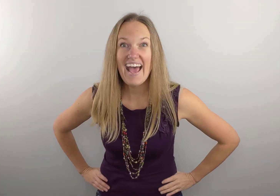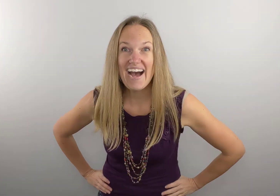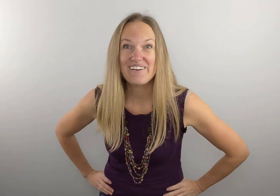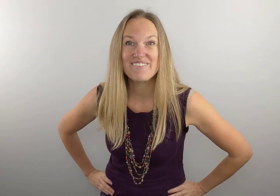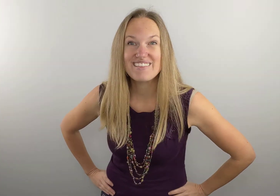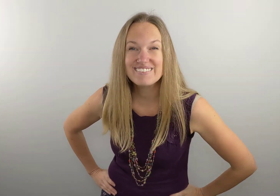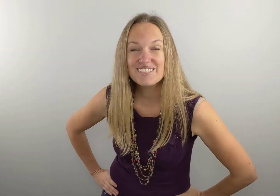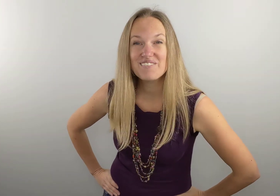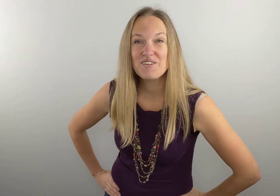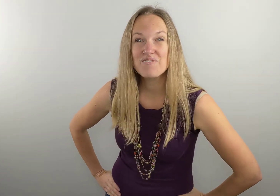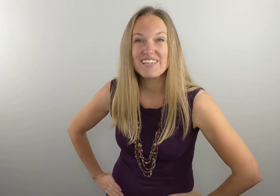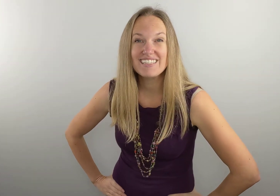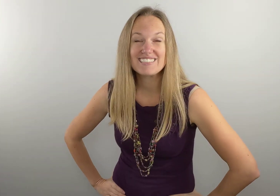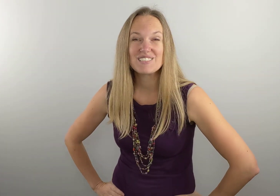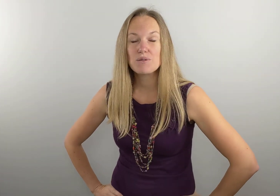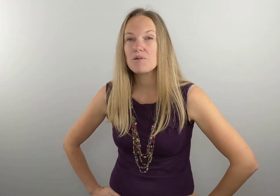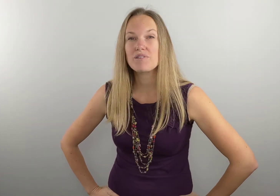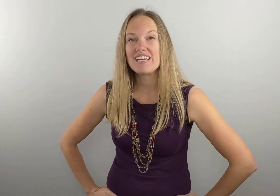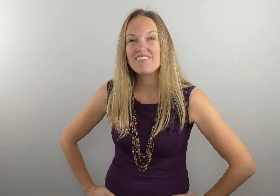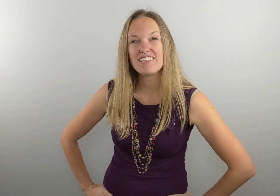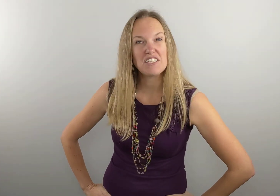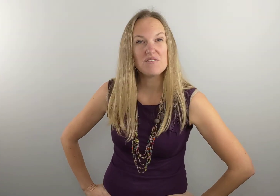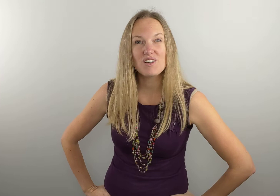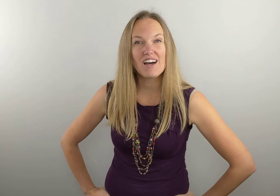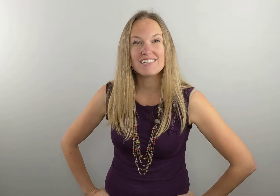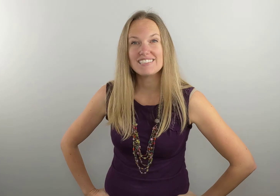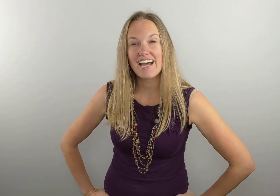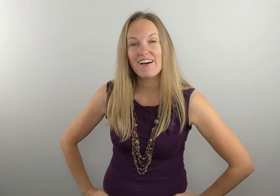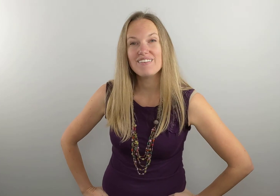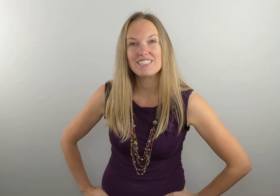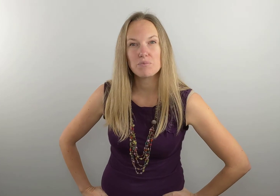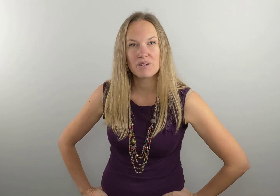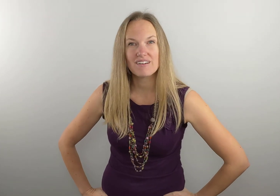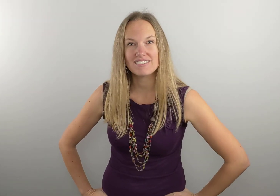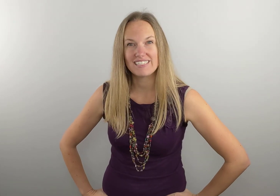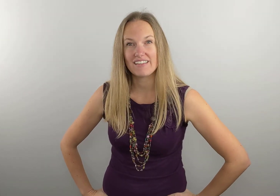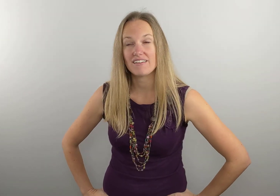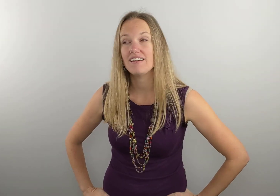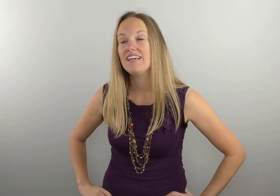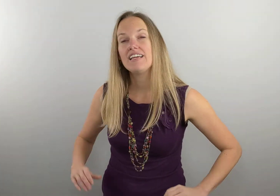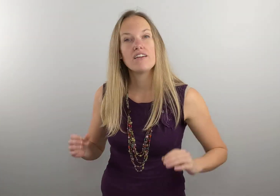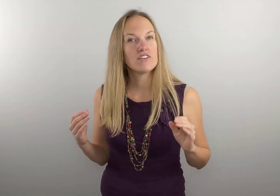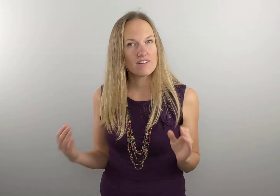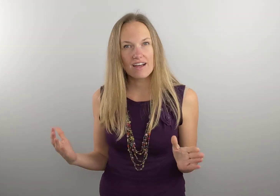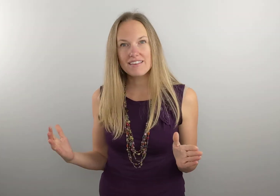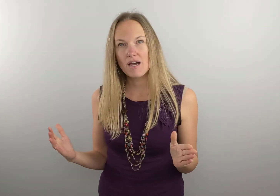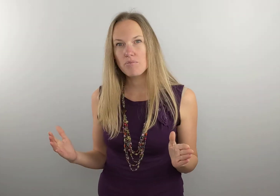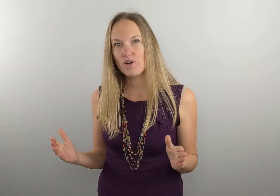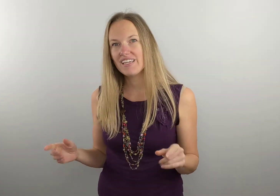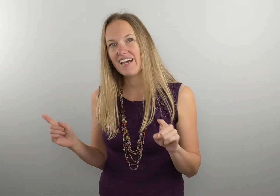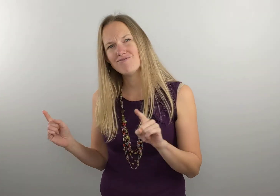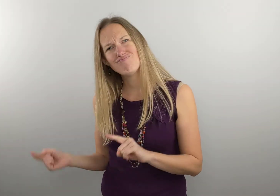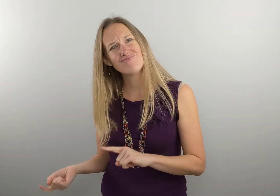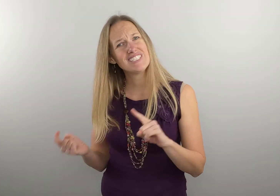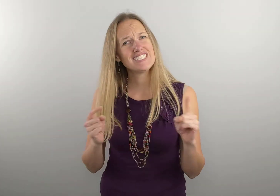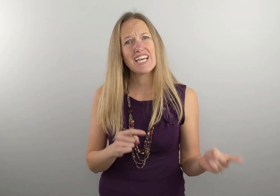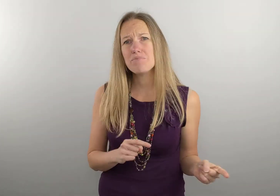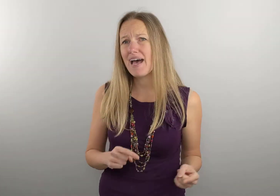Now, for those of you feeling super brave, like you've got it down, let's put it all together. If you're not at that point yet, just head back